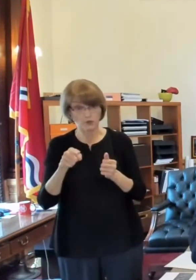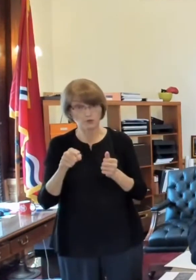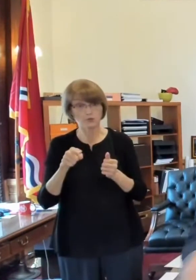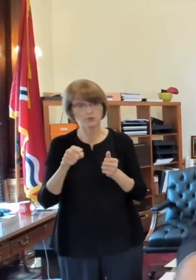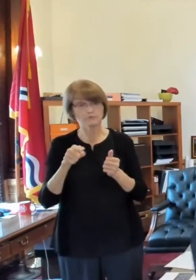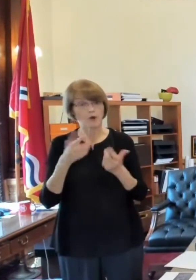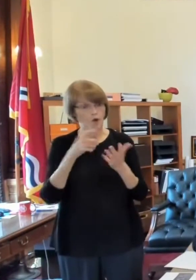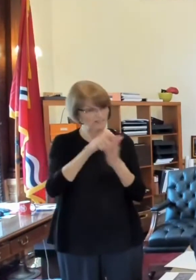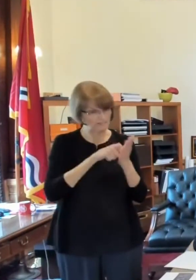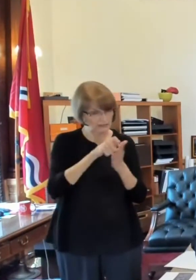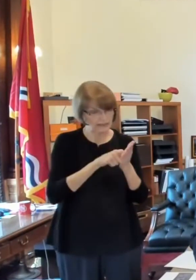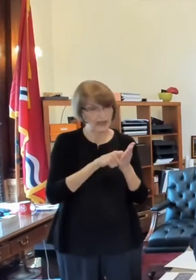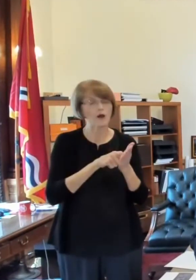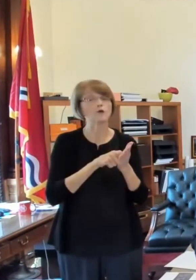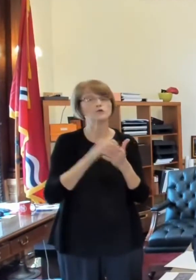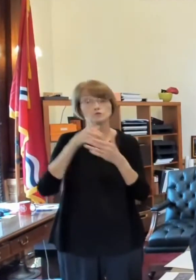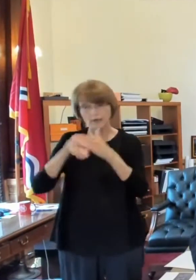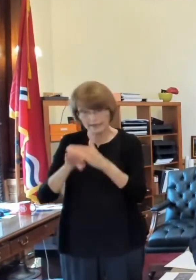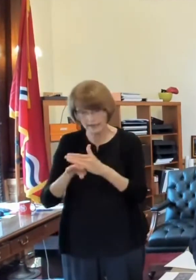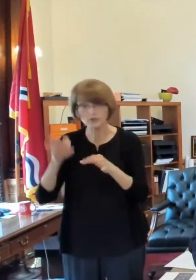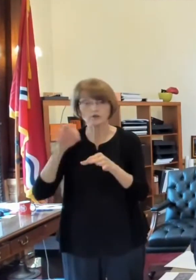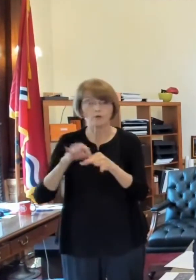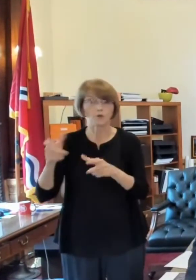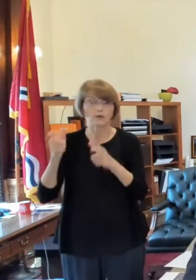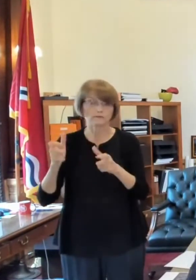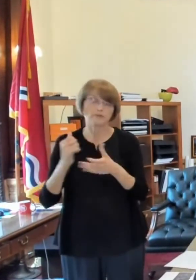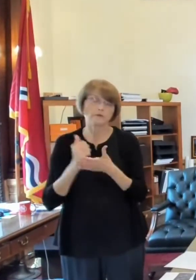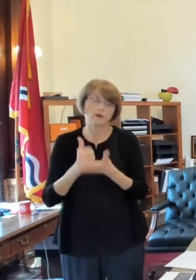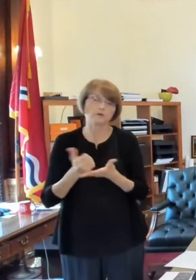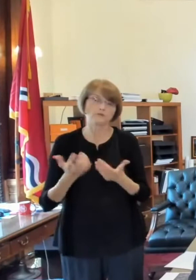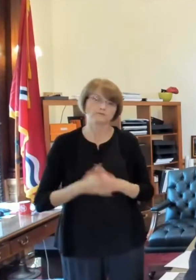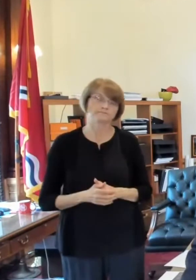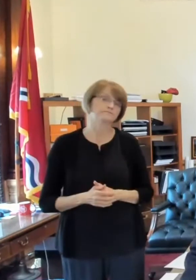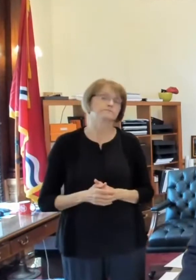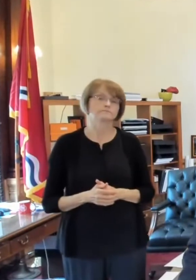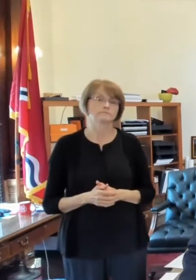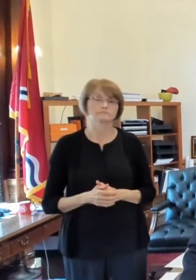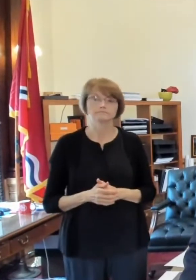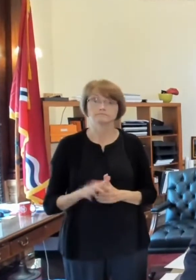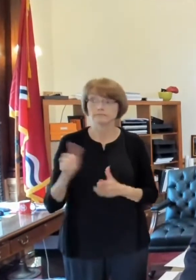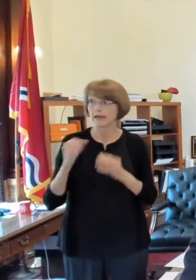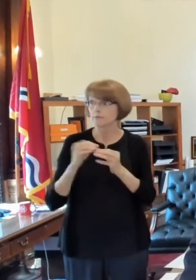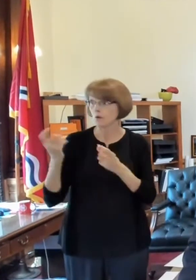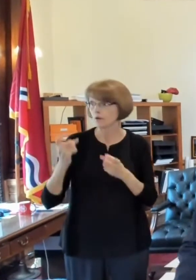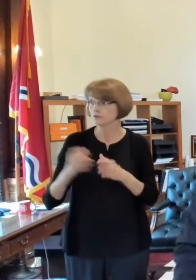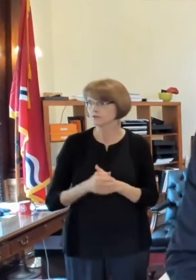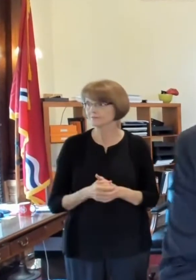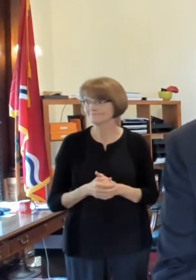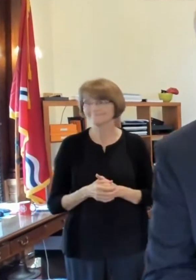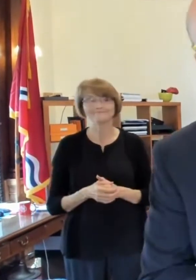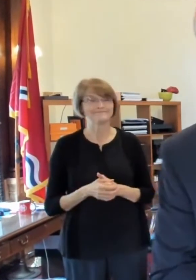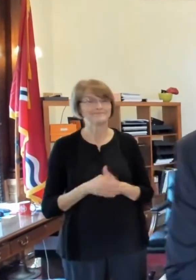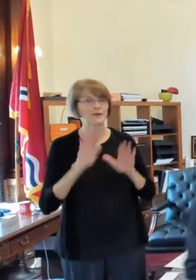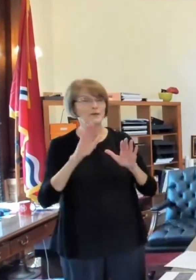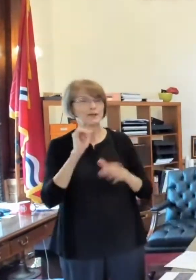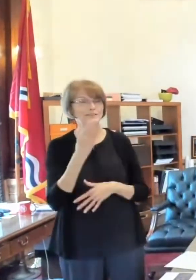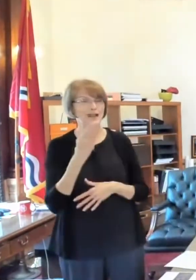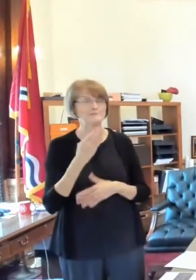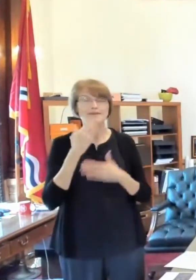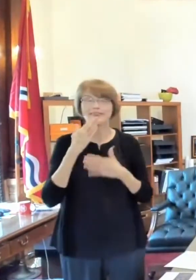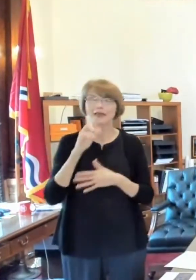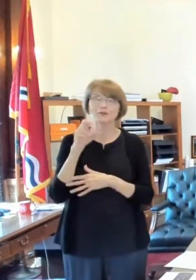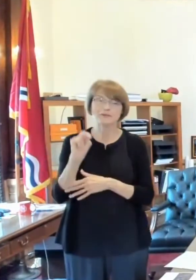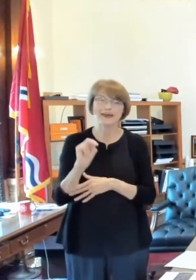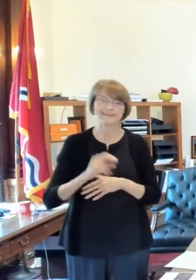to facilitate processing, that also would be very helpful. Anything else? No? Great All job. right. Okay. Thank you very Thanks, much. Ben.